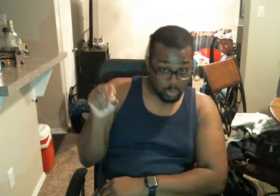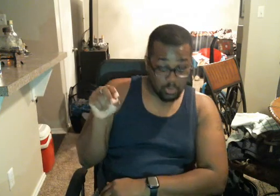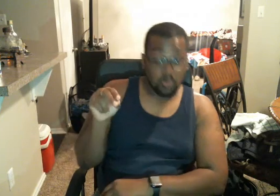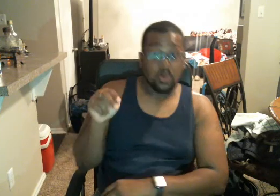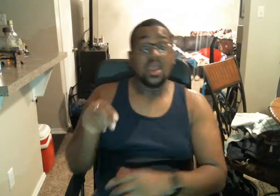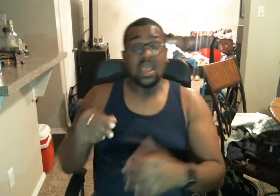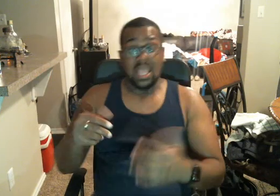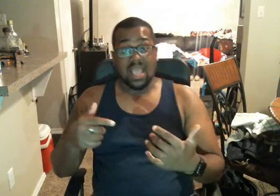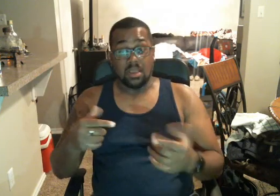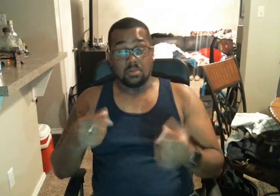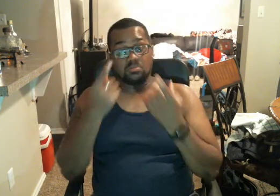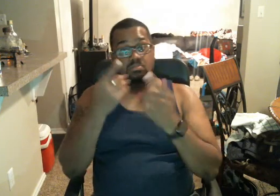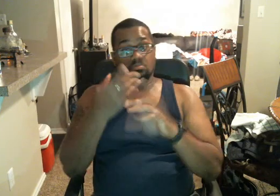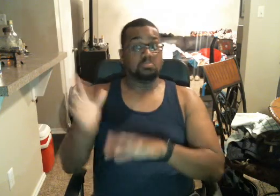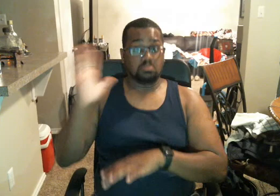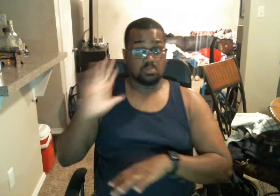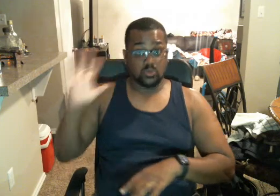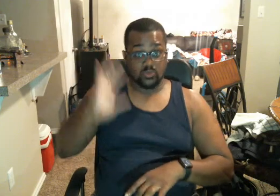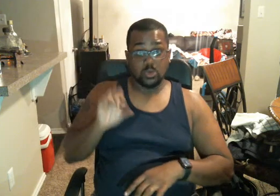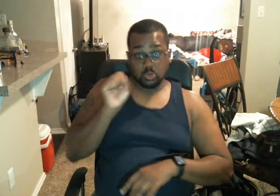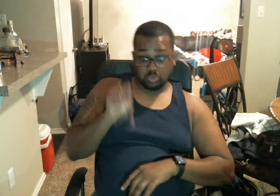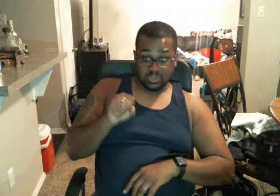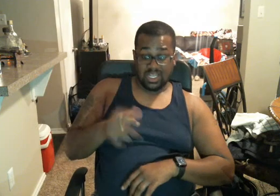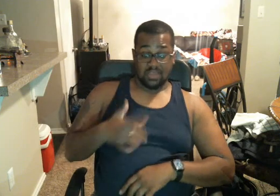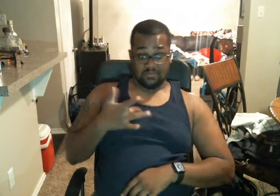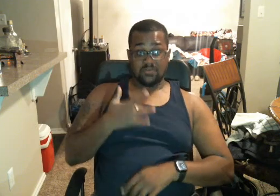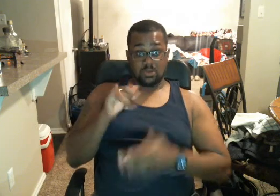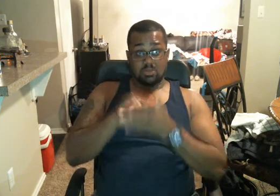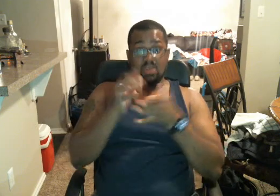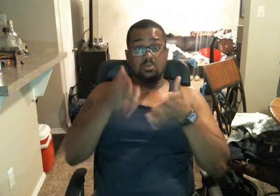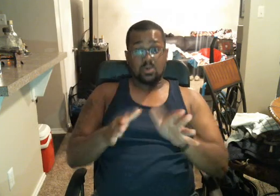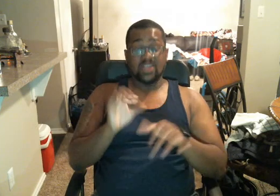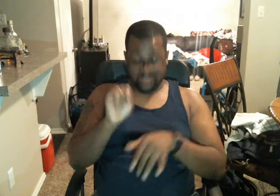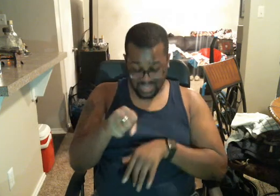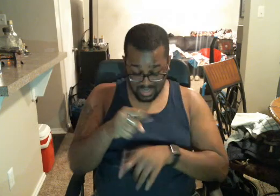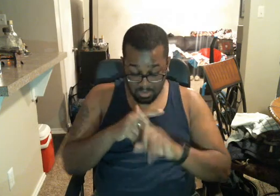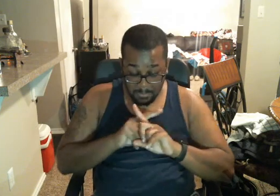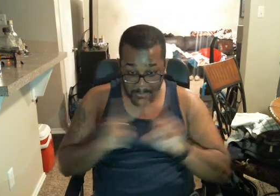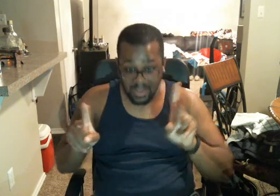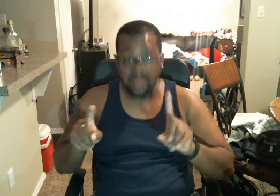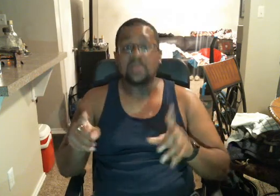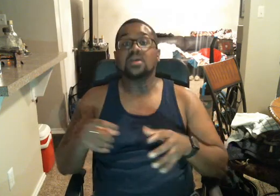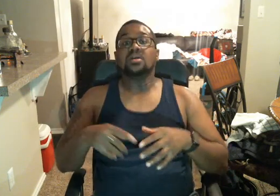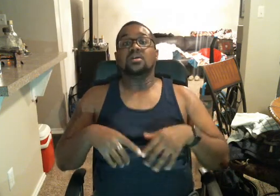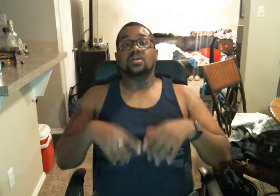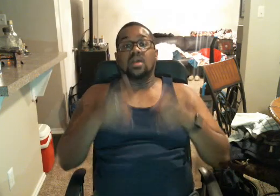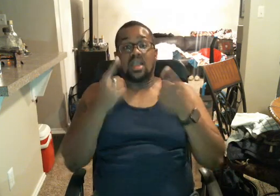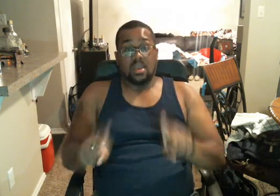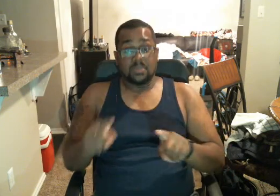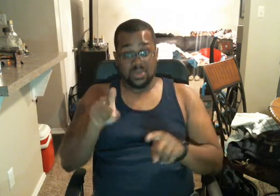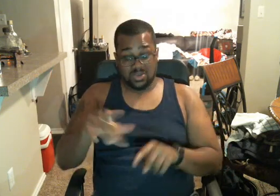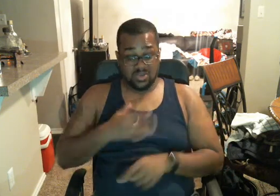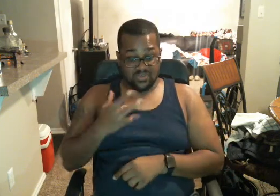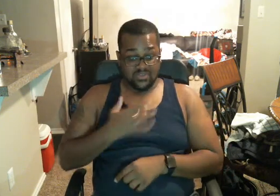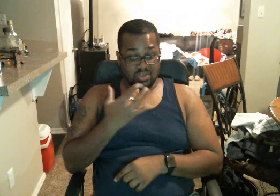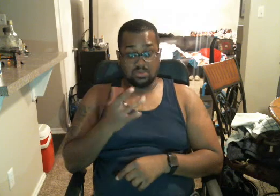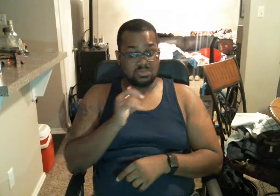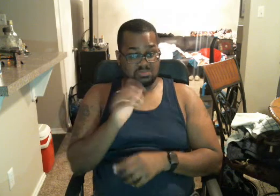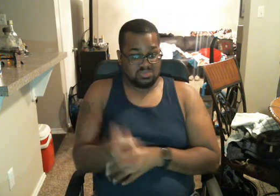that deeply and had been brought back. Now, I lost confidence that I'd be brought back, which is part of the illness. You always think, well, this time it's not going to help, or I'm going to be the